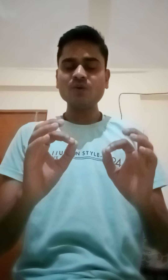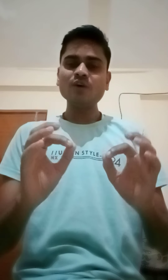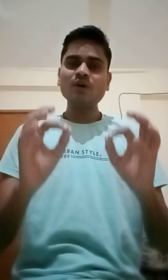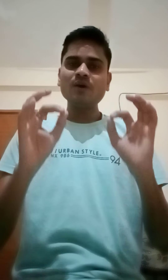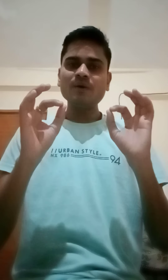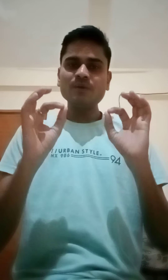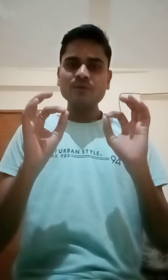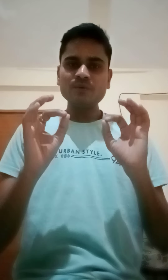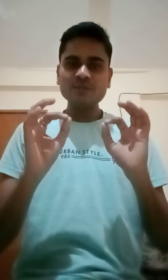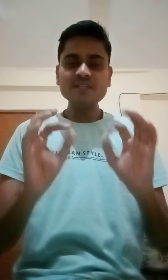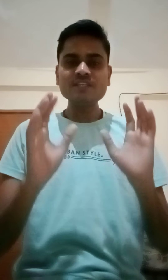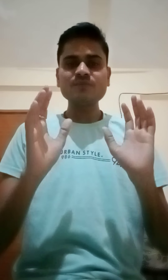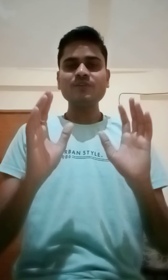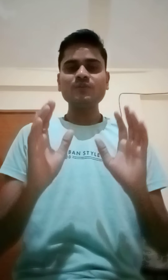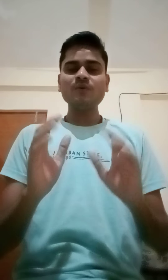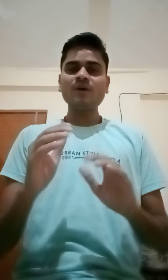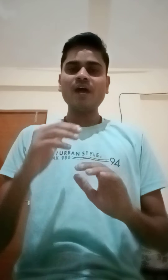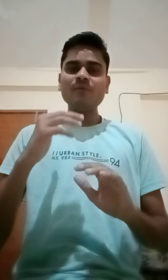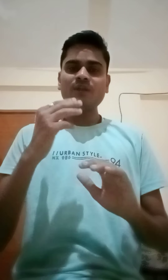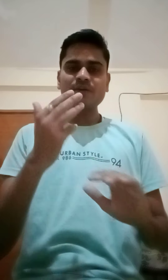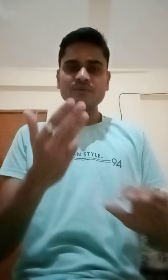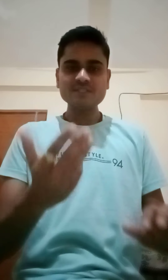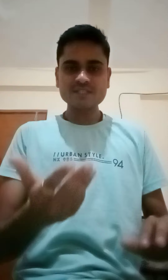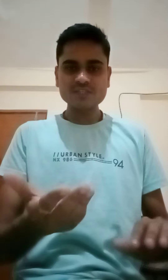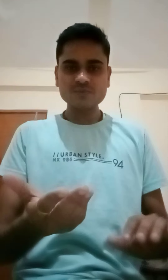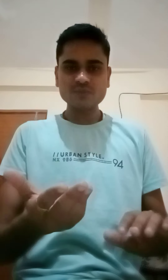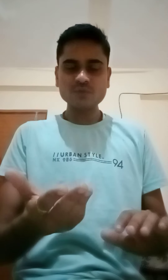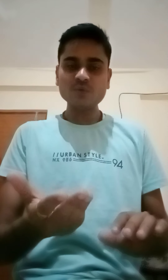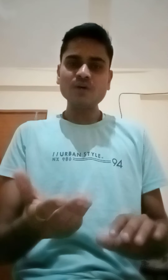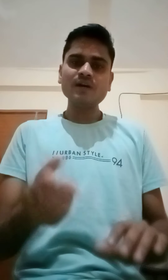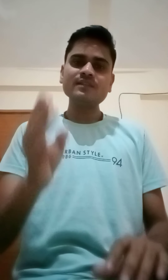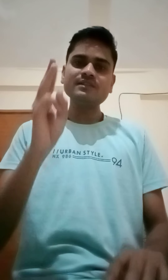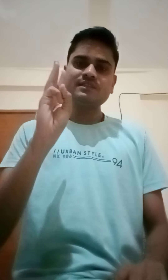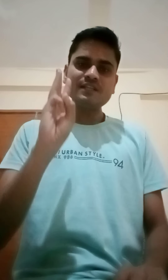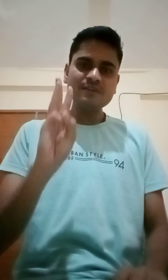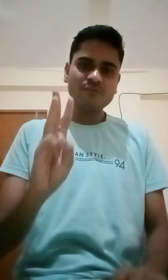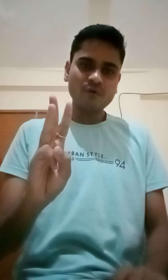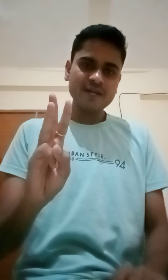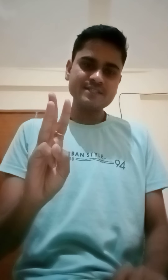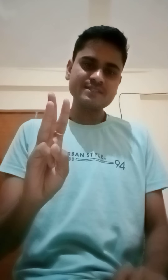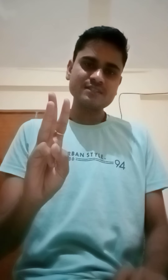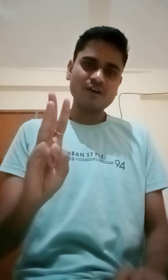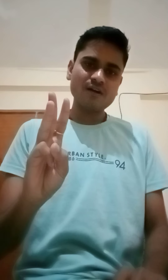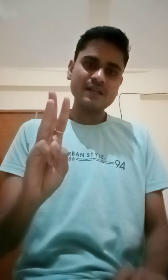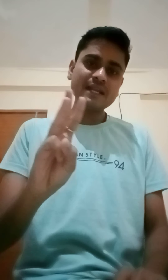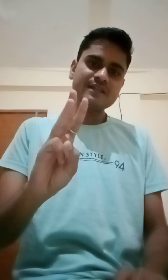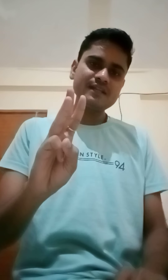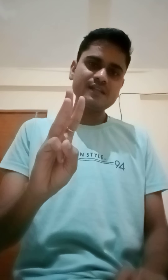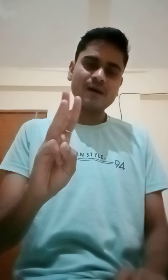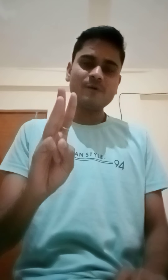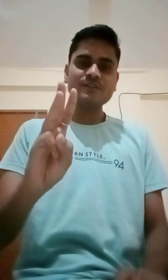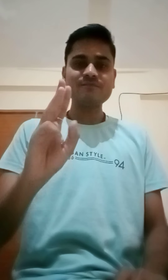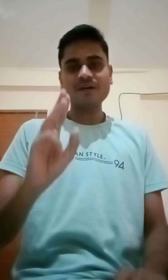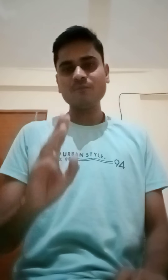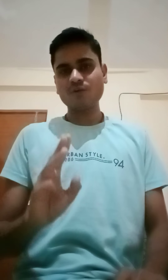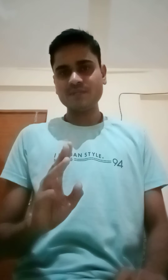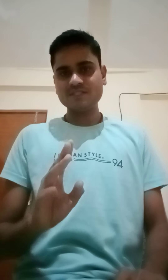So, in this video, I would like to discuss with you the 3 points related about the fiber